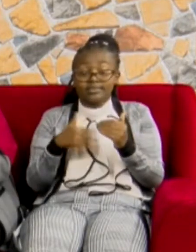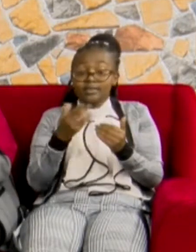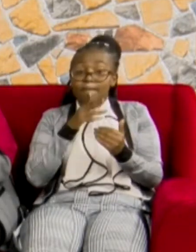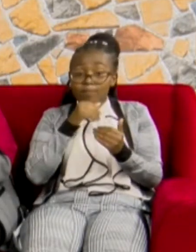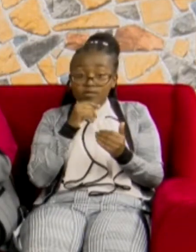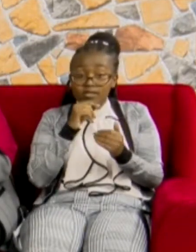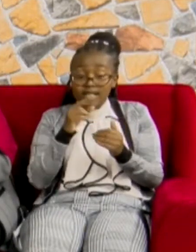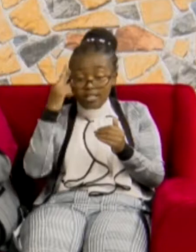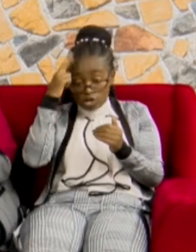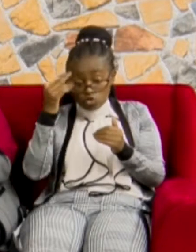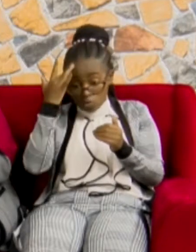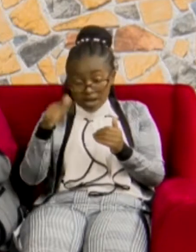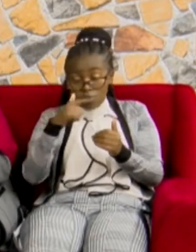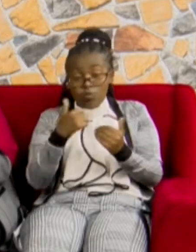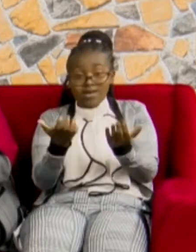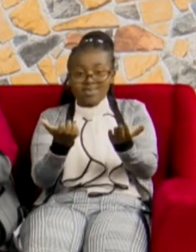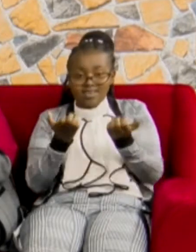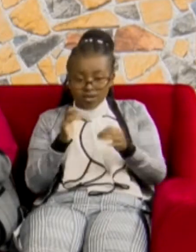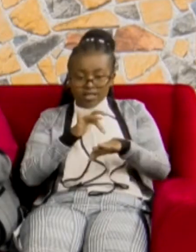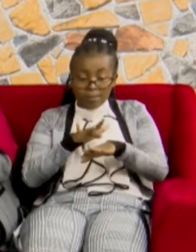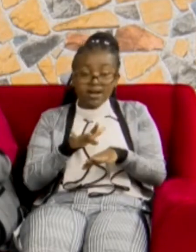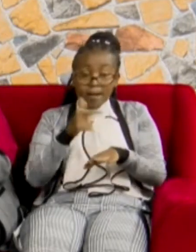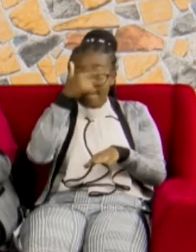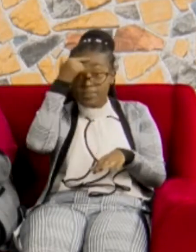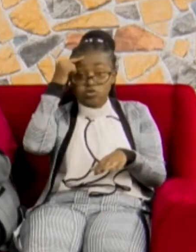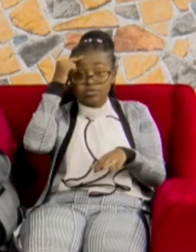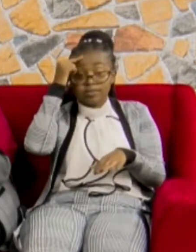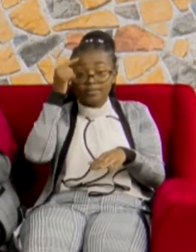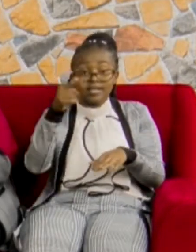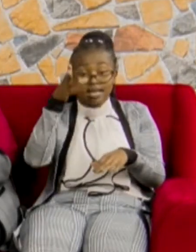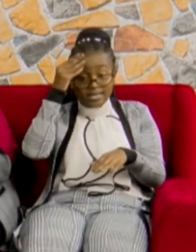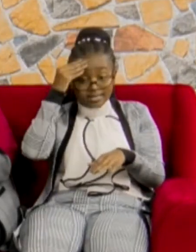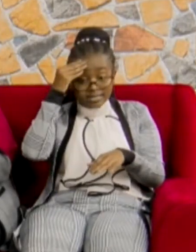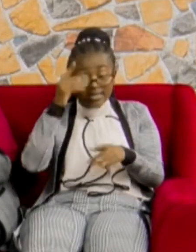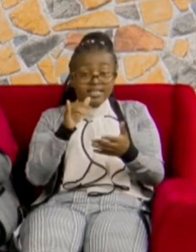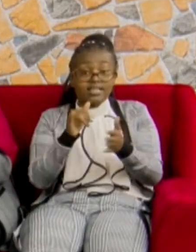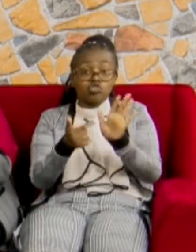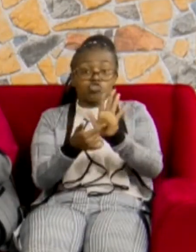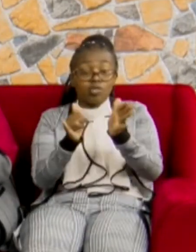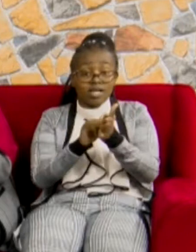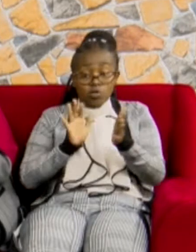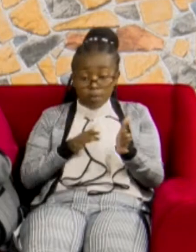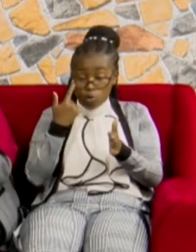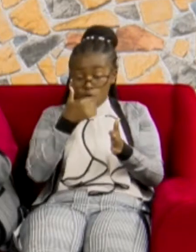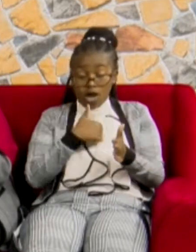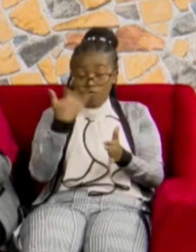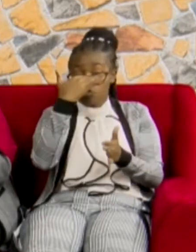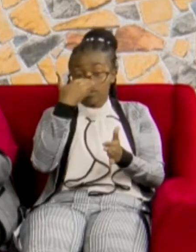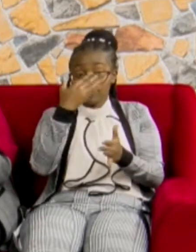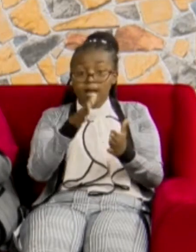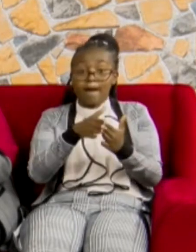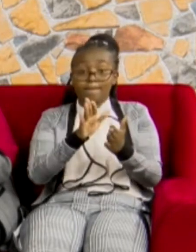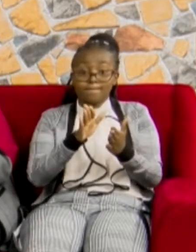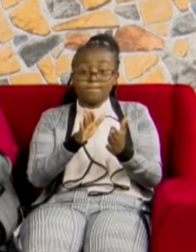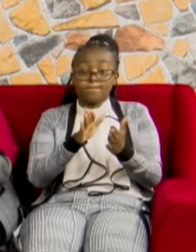that's the reason why we need to catch them early, because a recent study showed that women who have autism are more likely